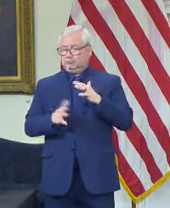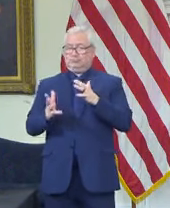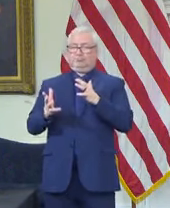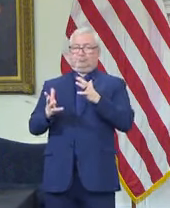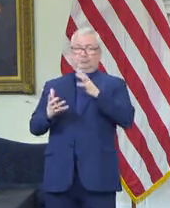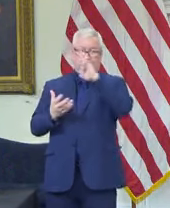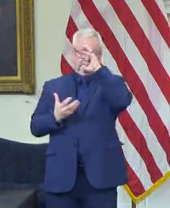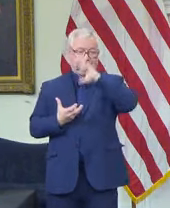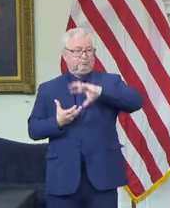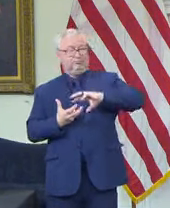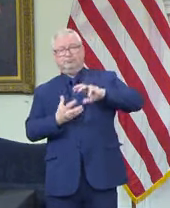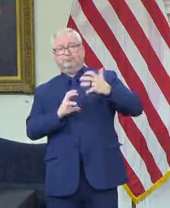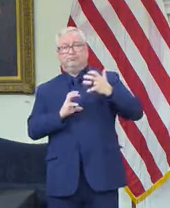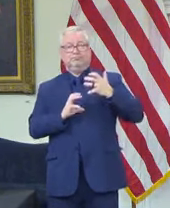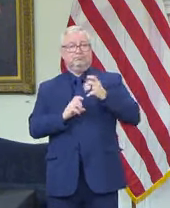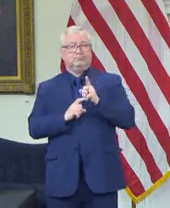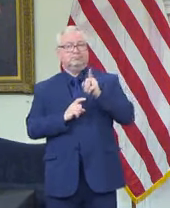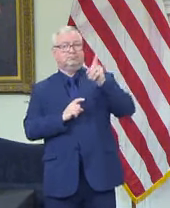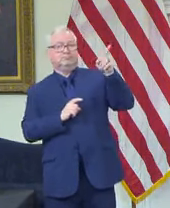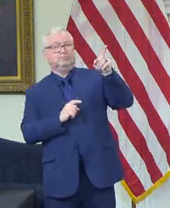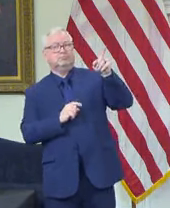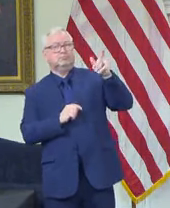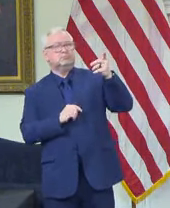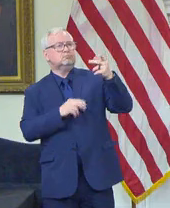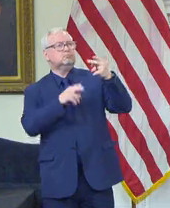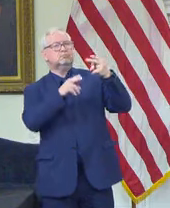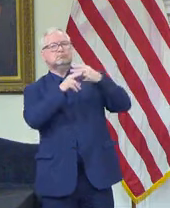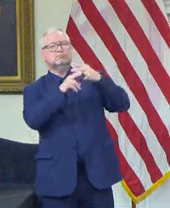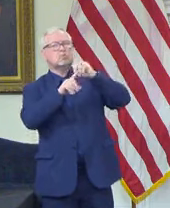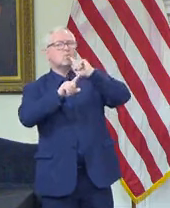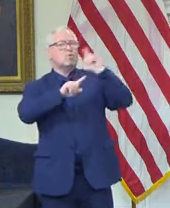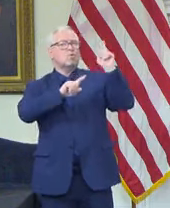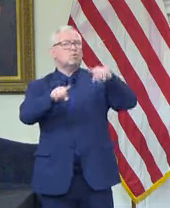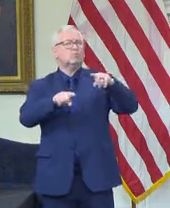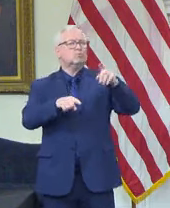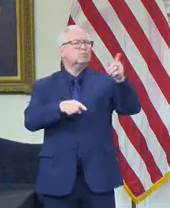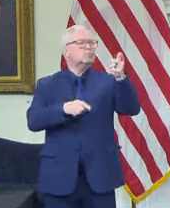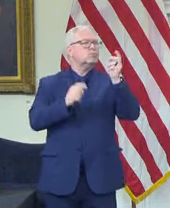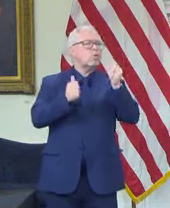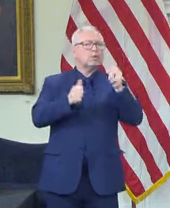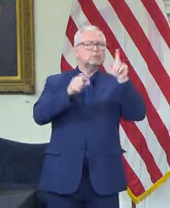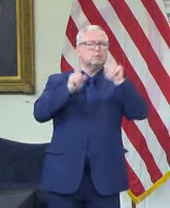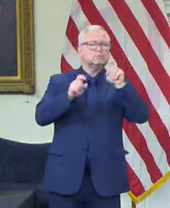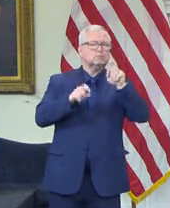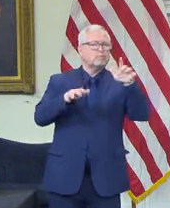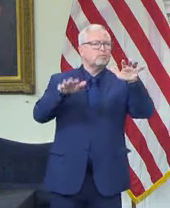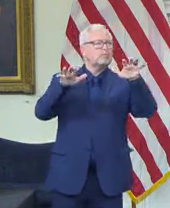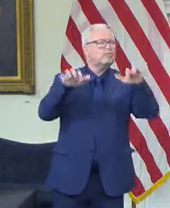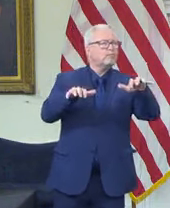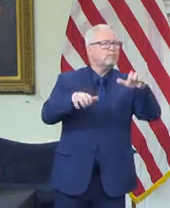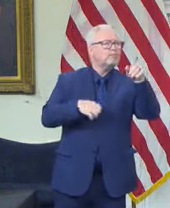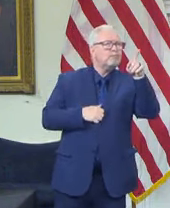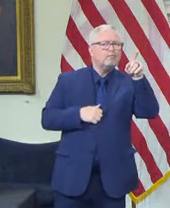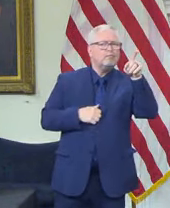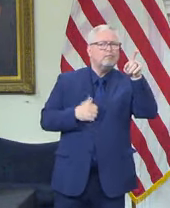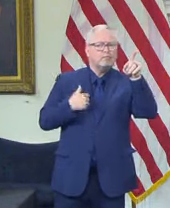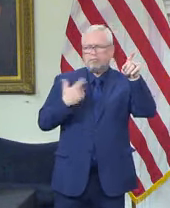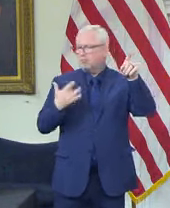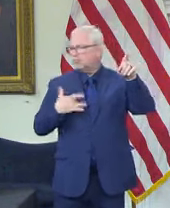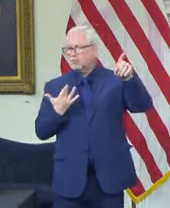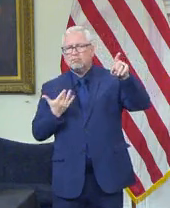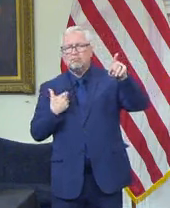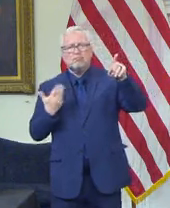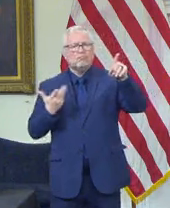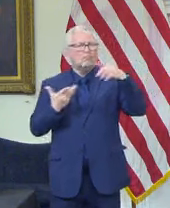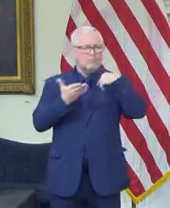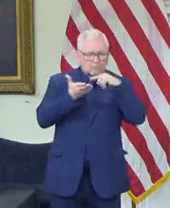vendors that the pending orders for more rapid tests were suddenly frozen for this week. That was after the